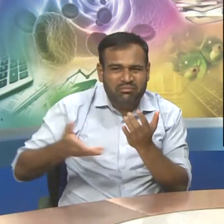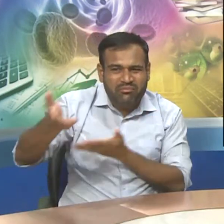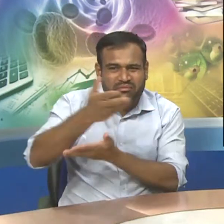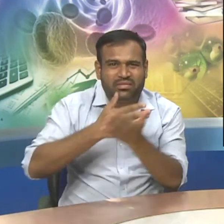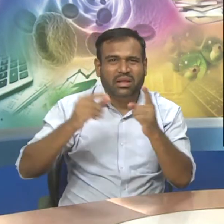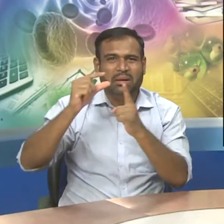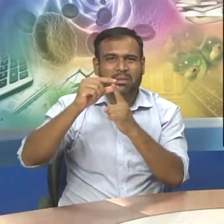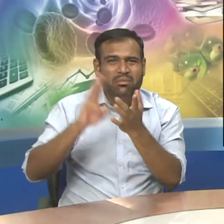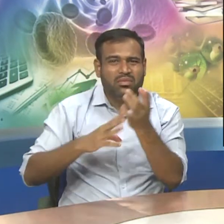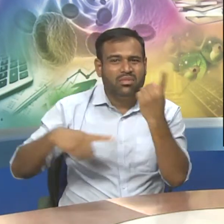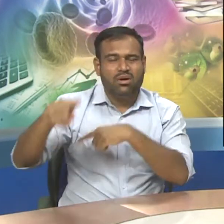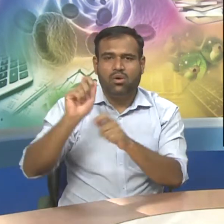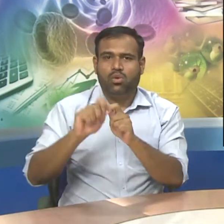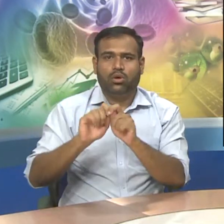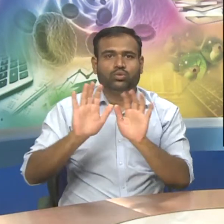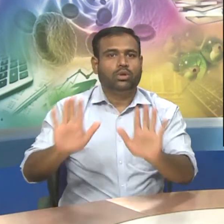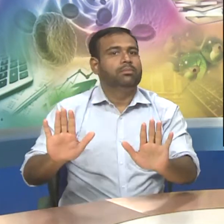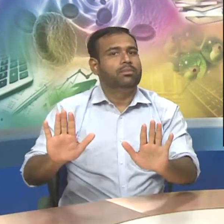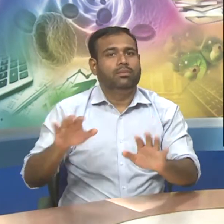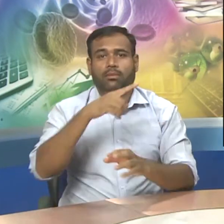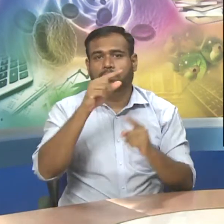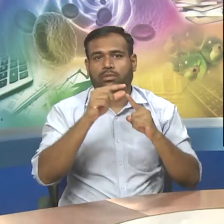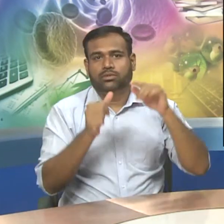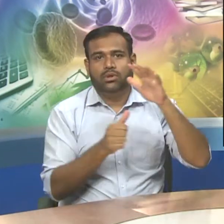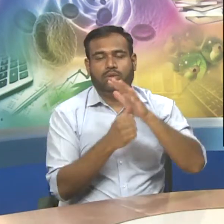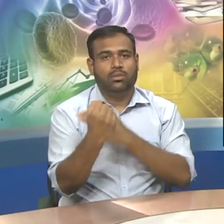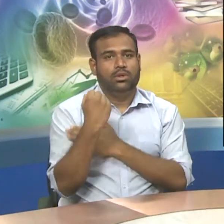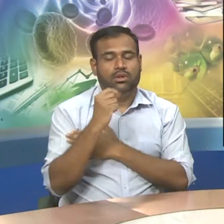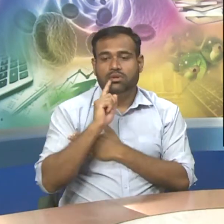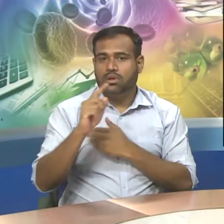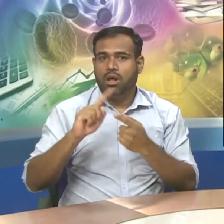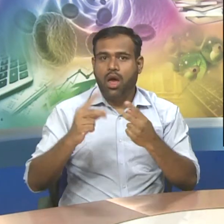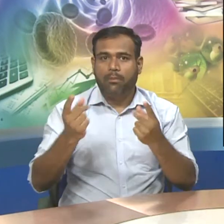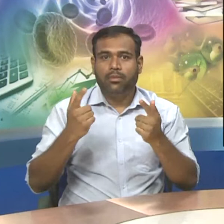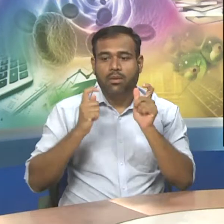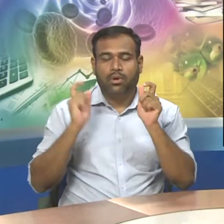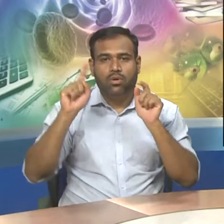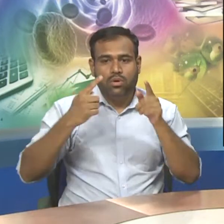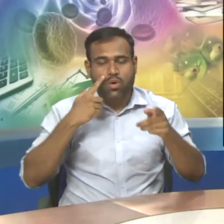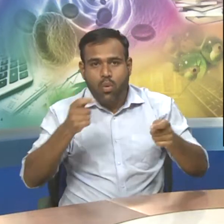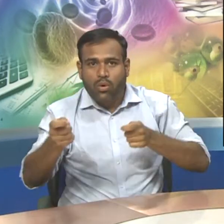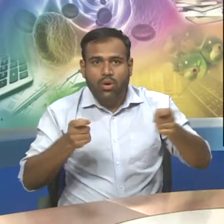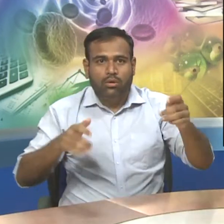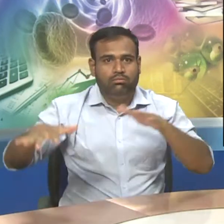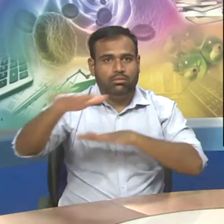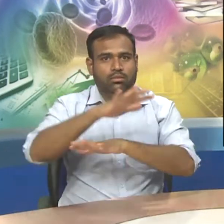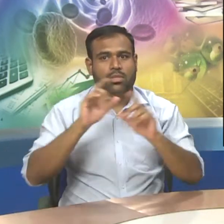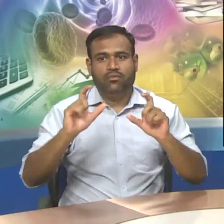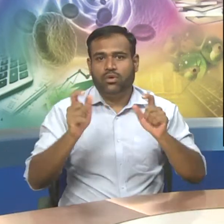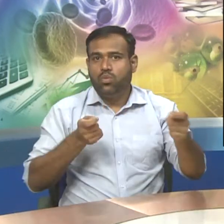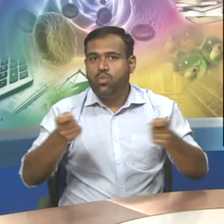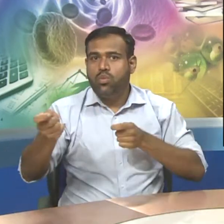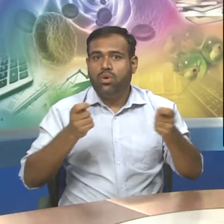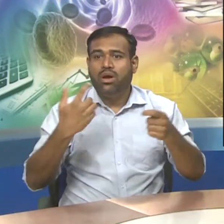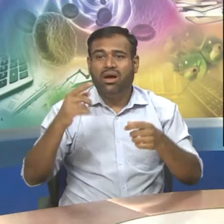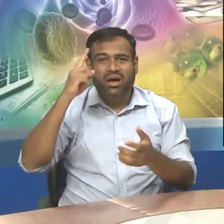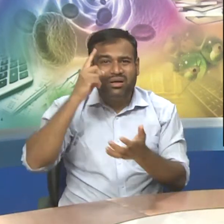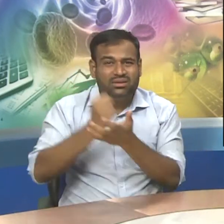they perceives grave threats to the nation from internal or external sources